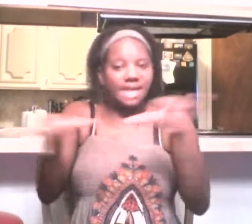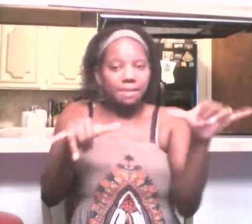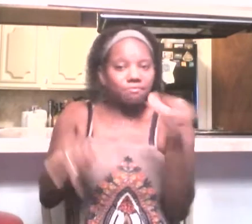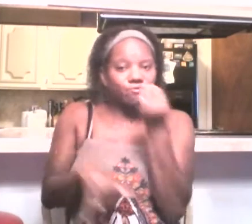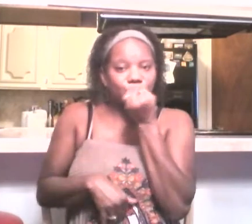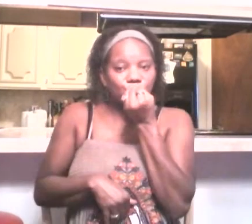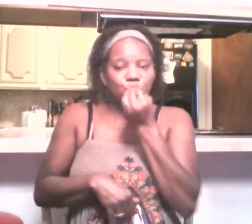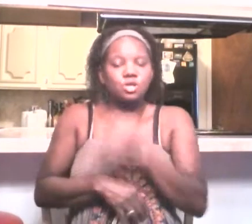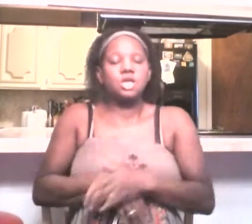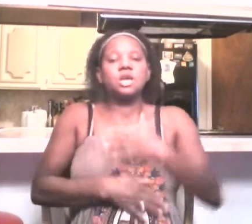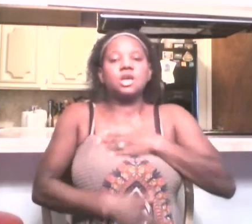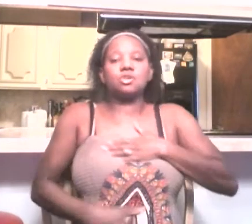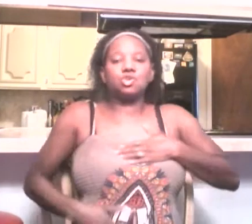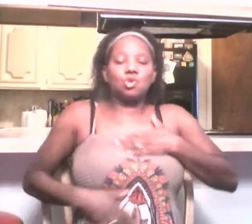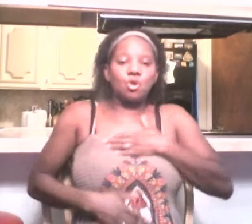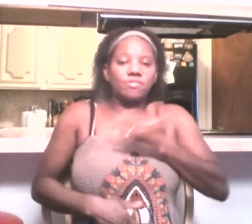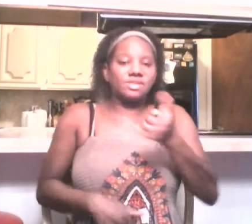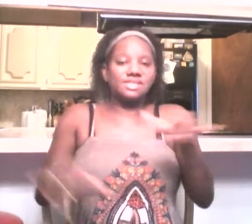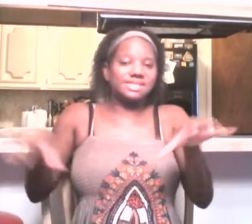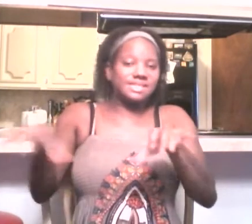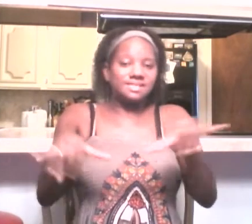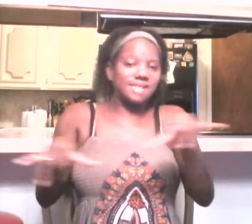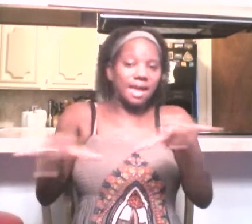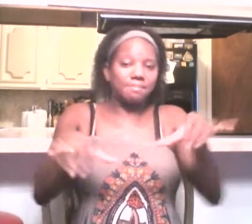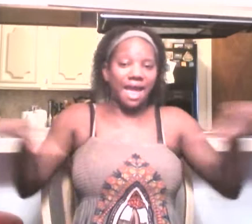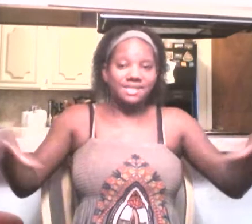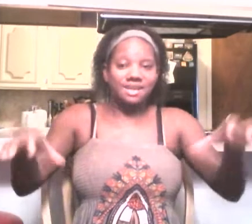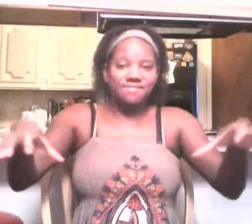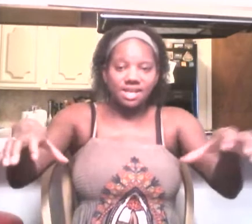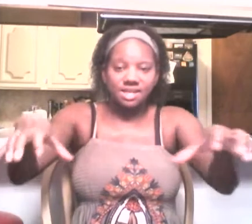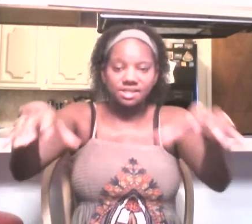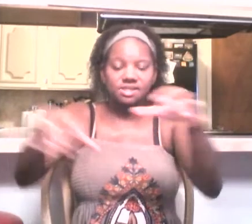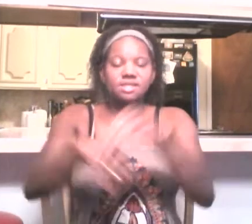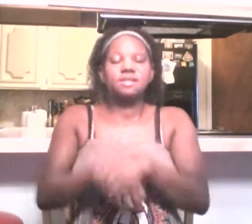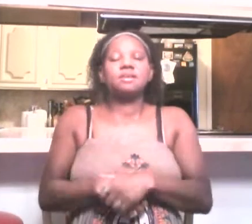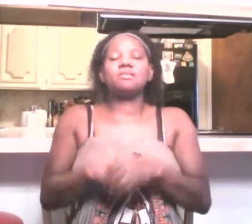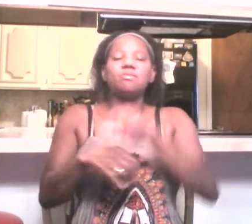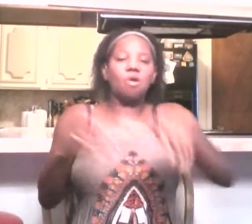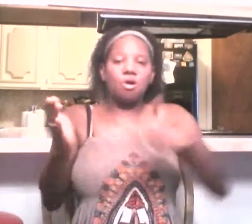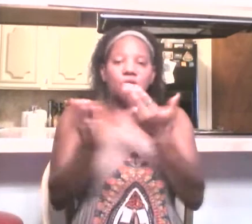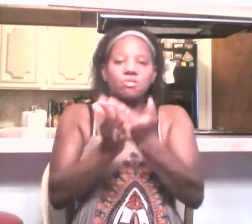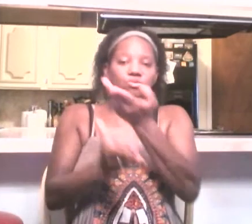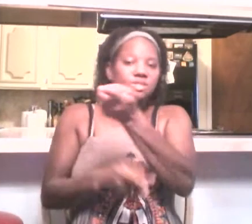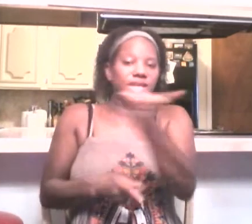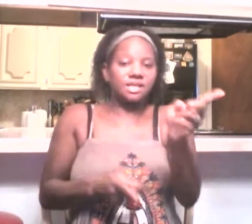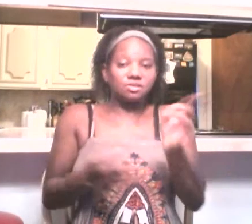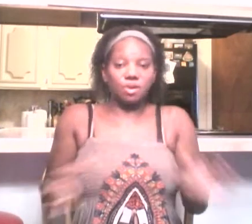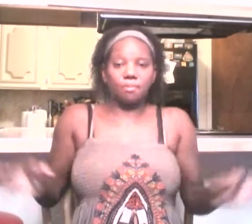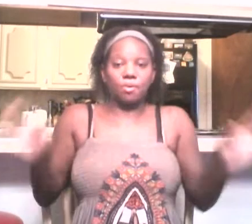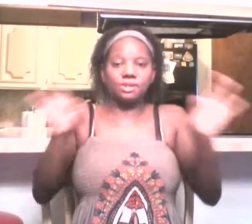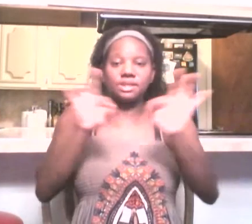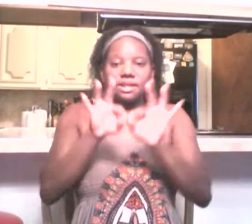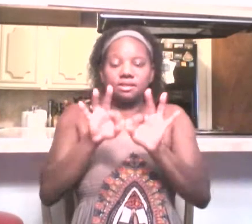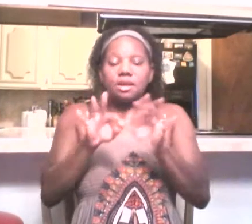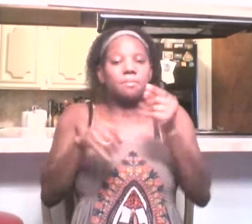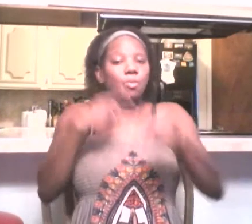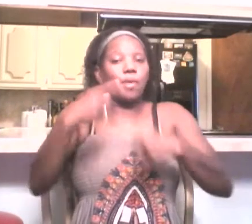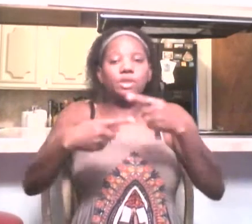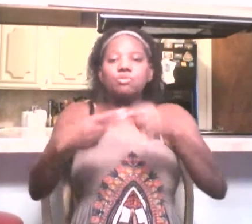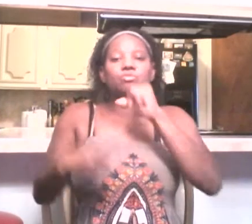same food, enjoying the same activities. You know, all those things are important. But when you do